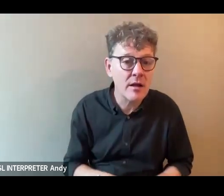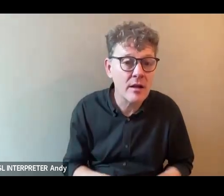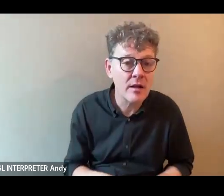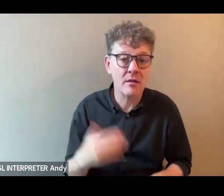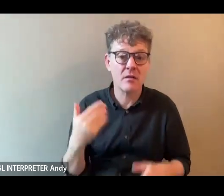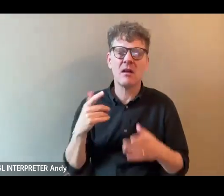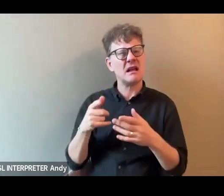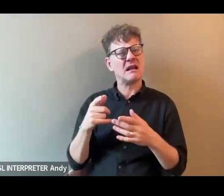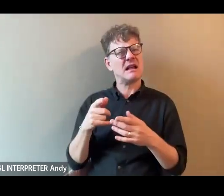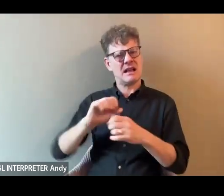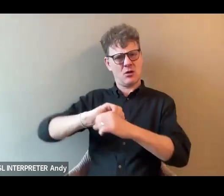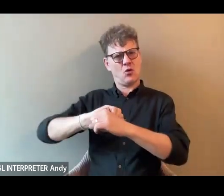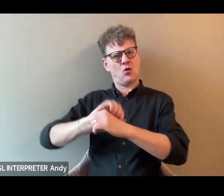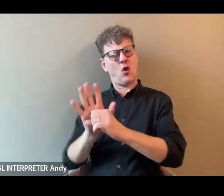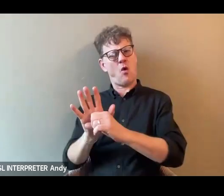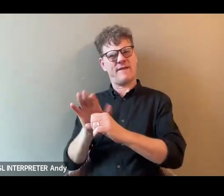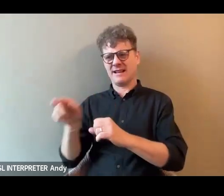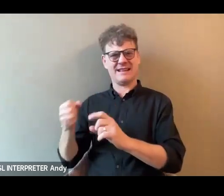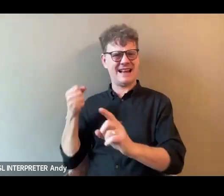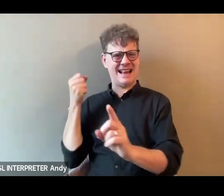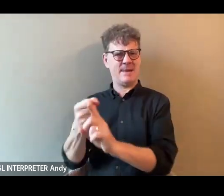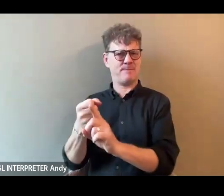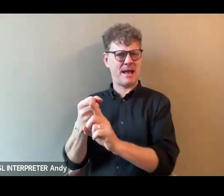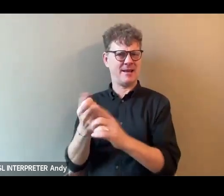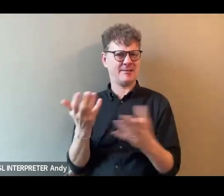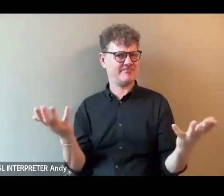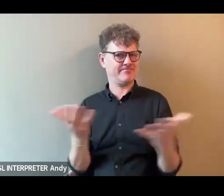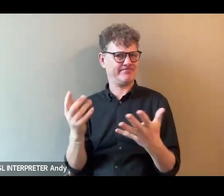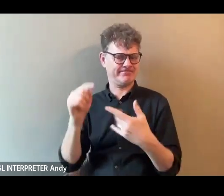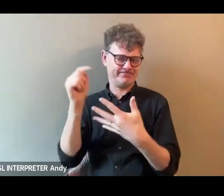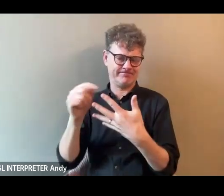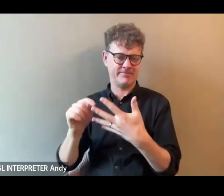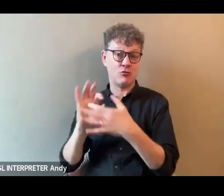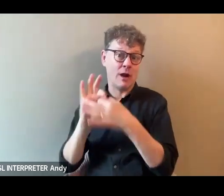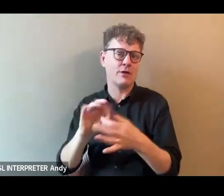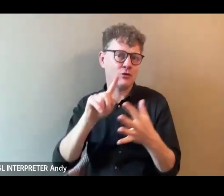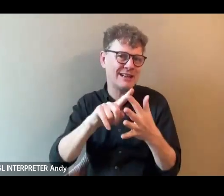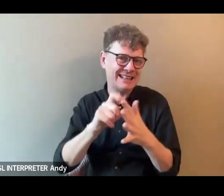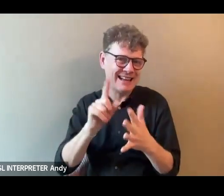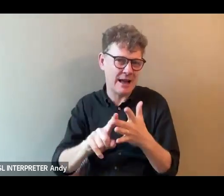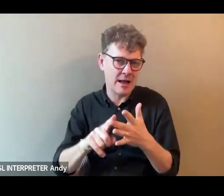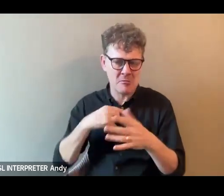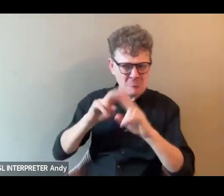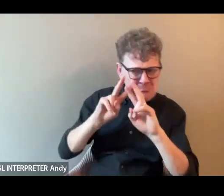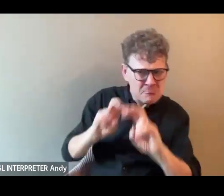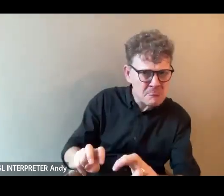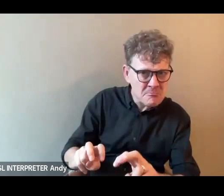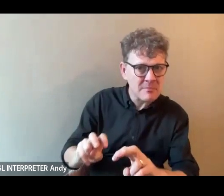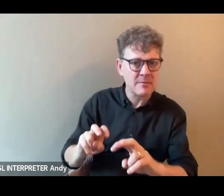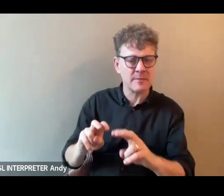been the impact of the COVID pandemic on EDI in the research and